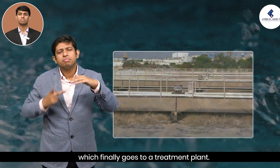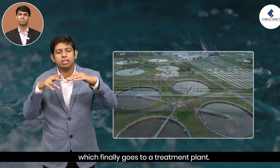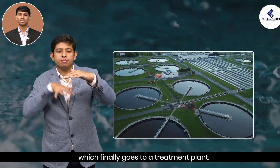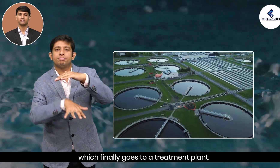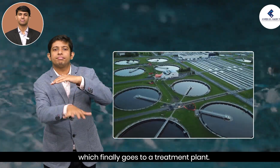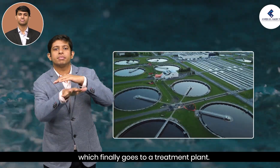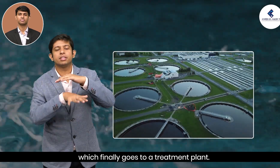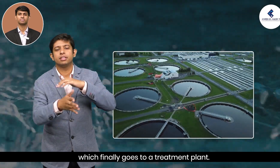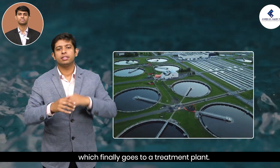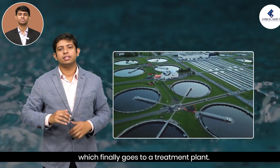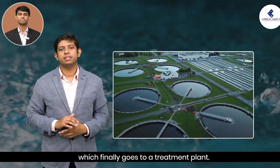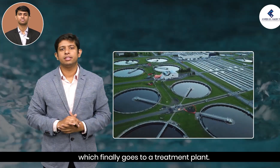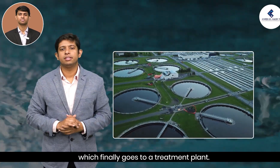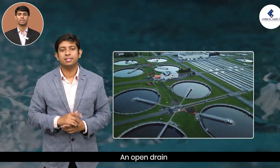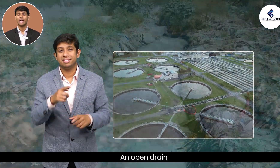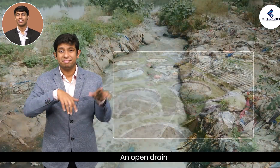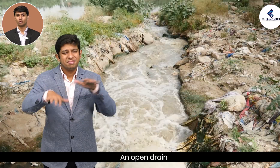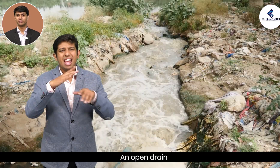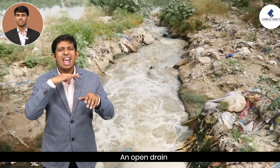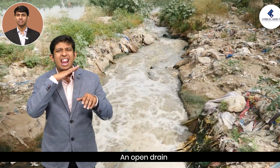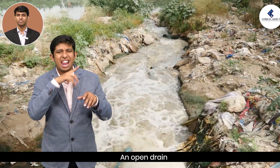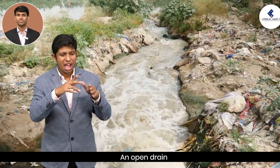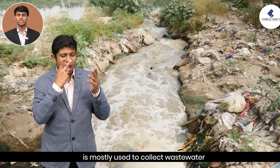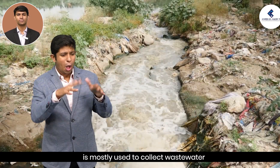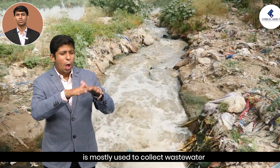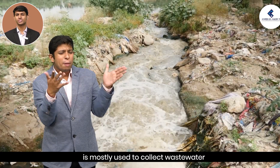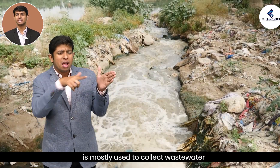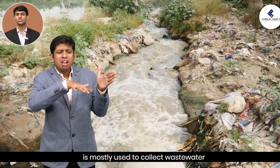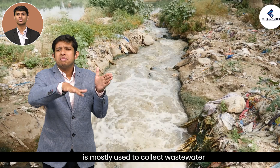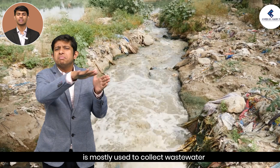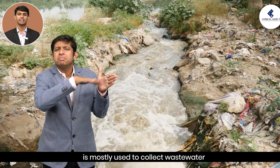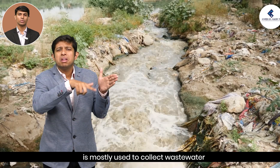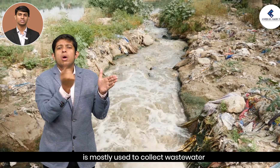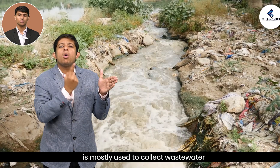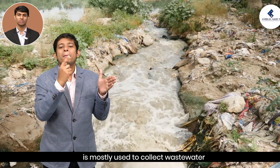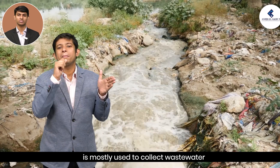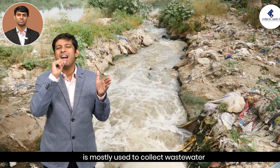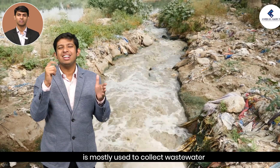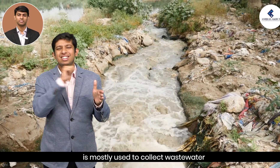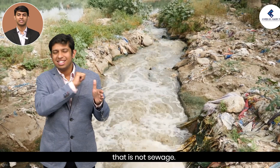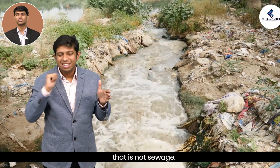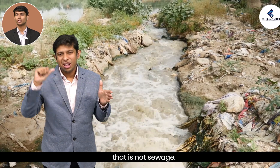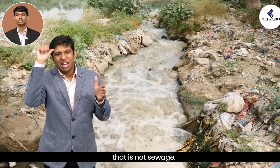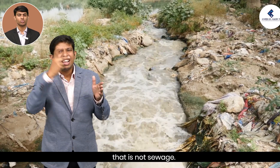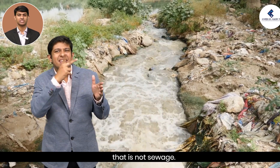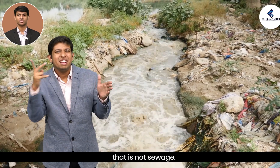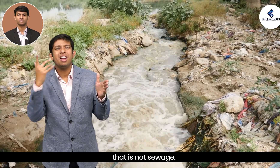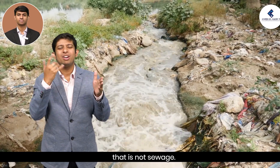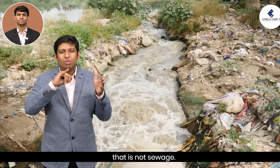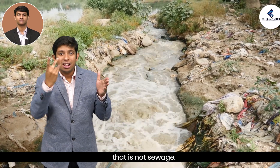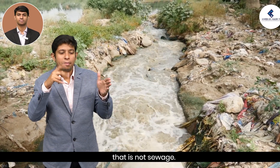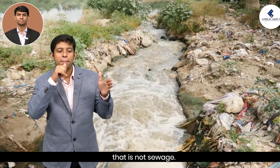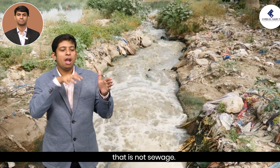to a treatment plant. An open drain is mostly used to collect wastewater that is not